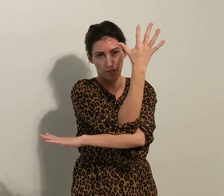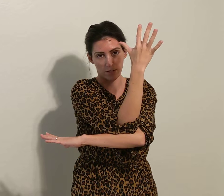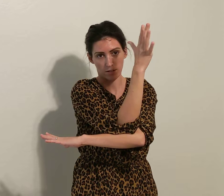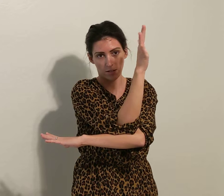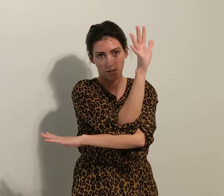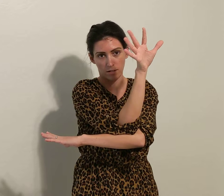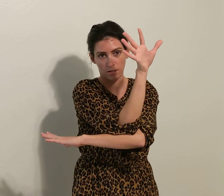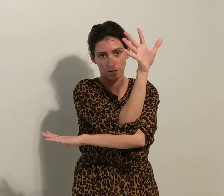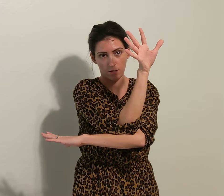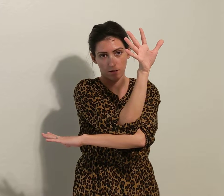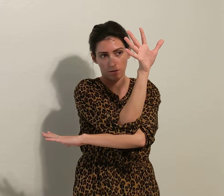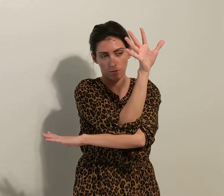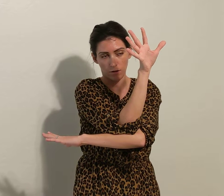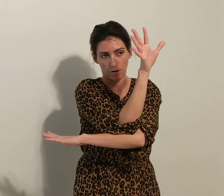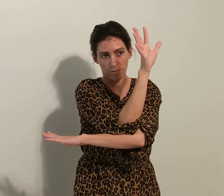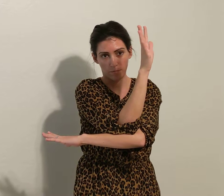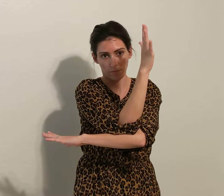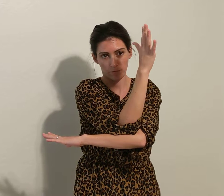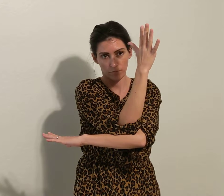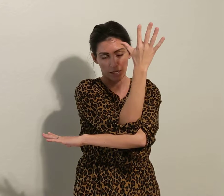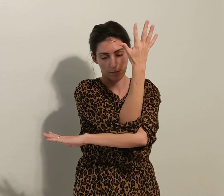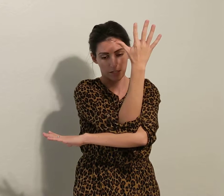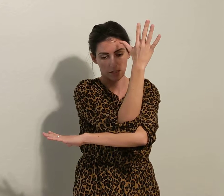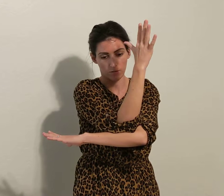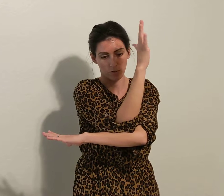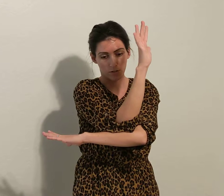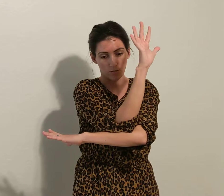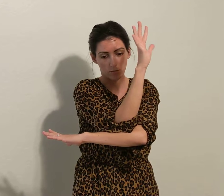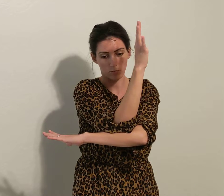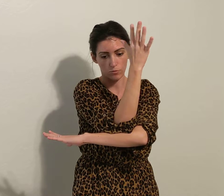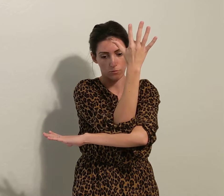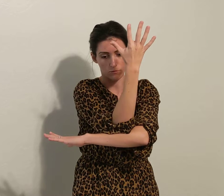hand. Palm, back of my hand, and then we're going to move